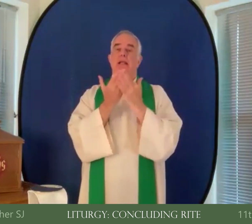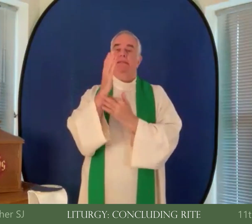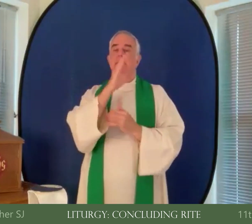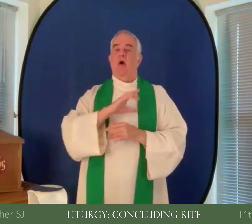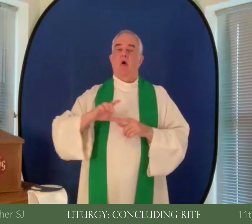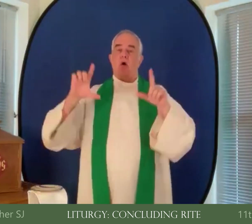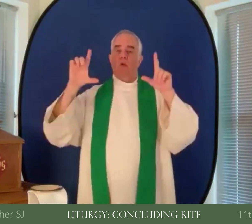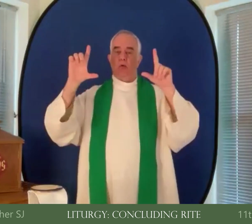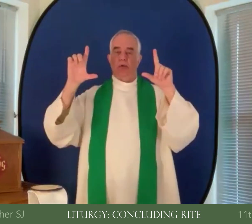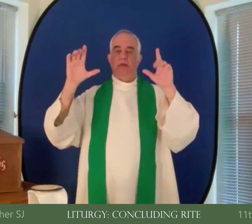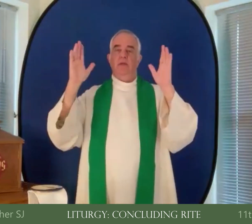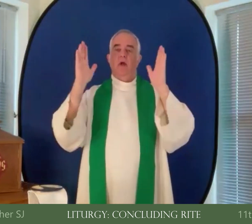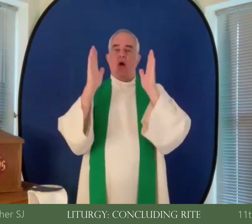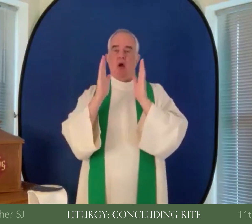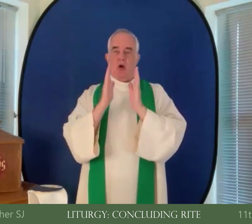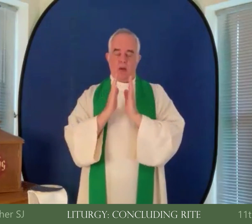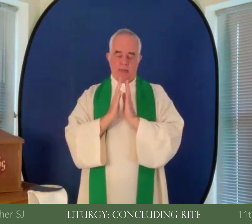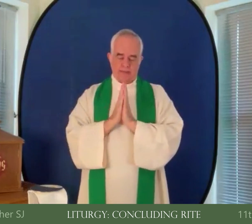Christ, our Lord. Amen.